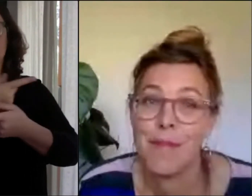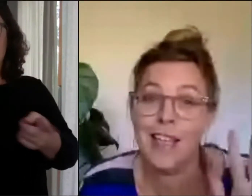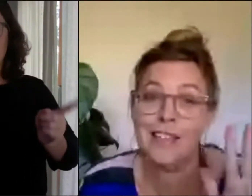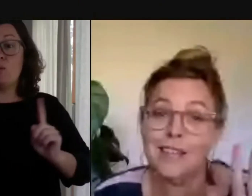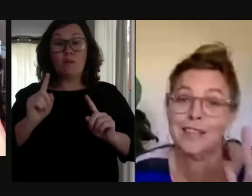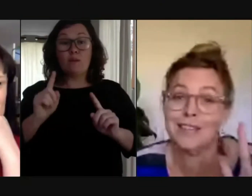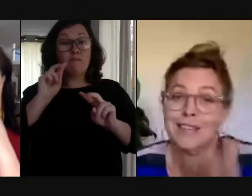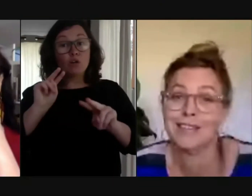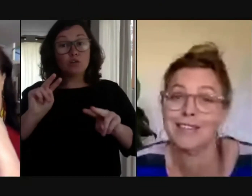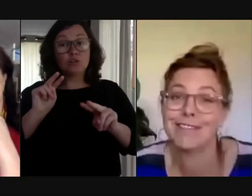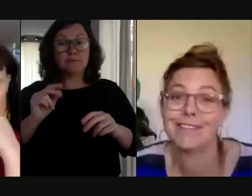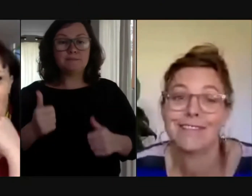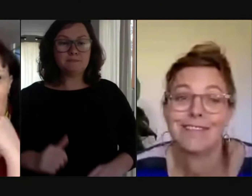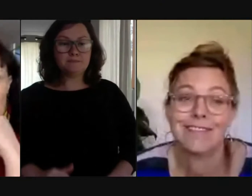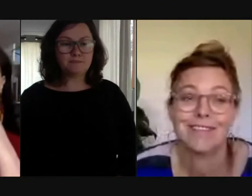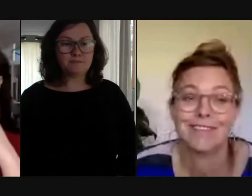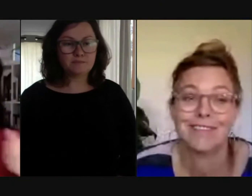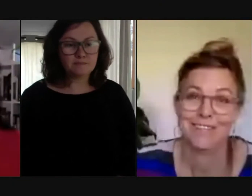Bye.